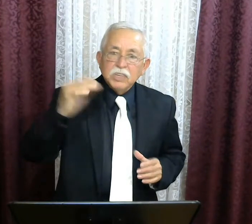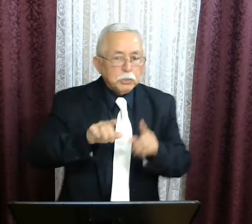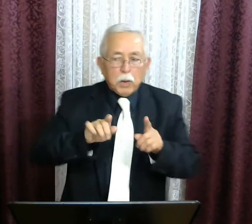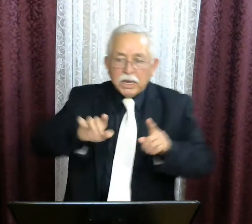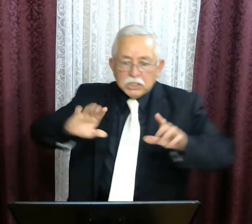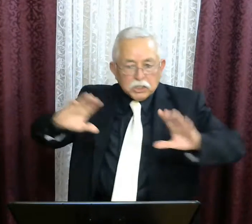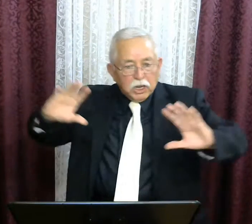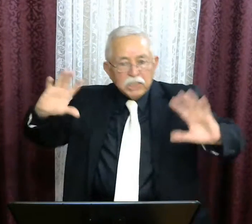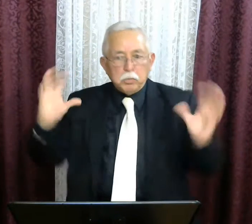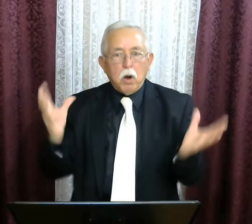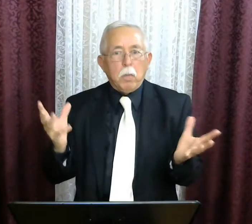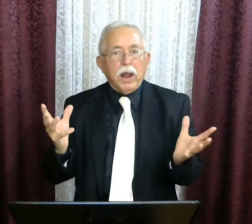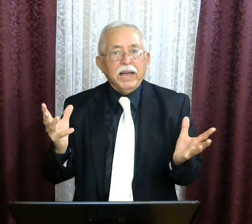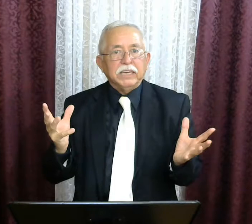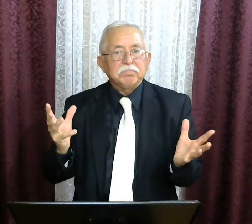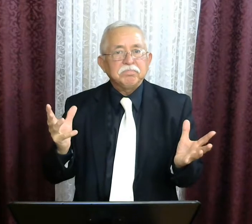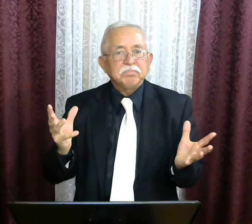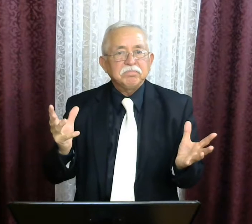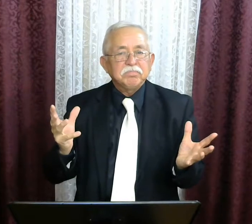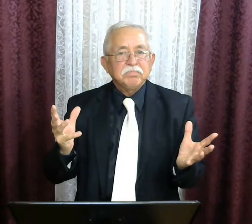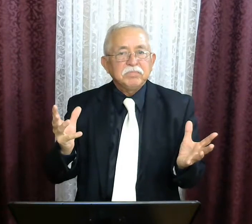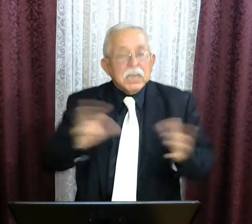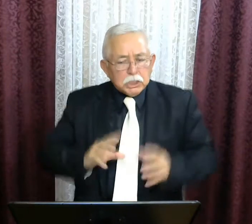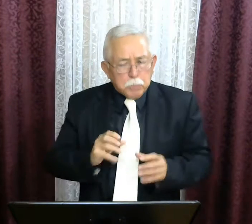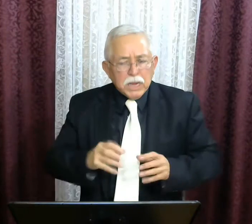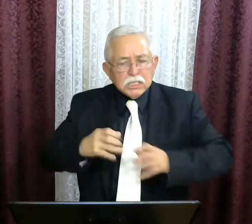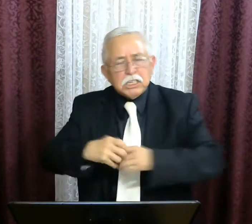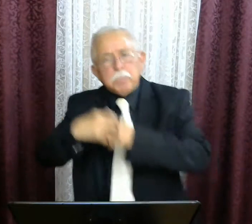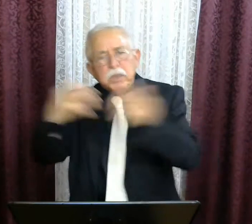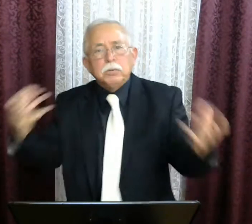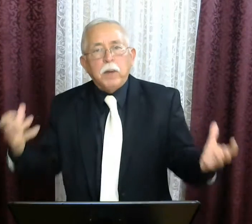plan is not a small plan. His plan is a big plan.